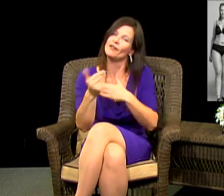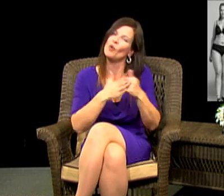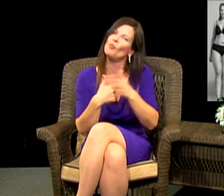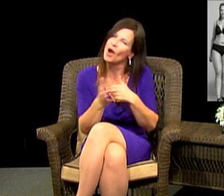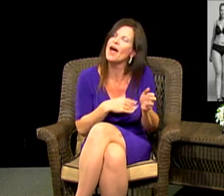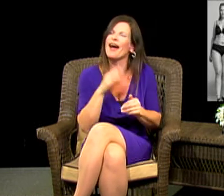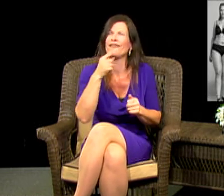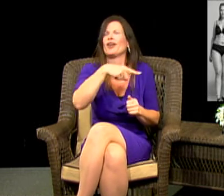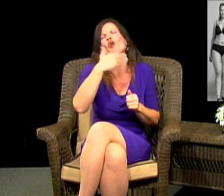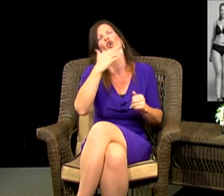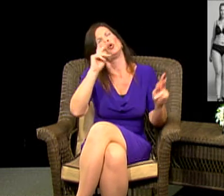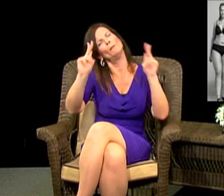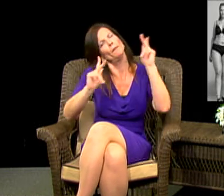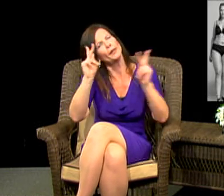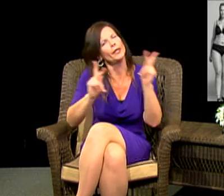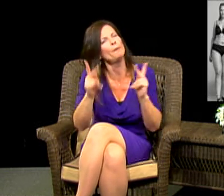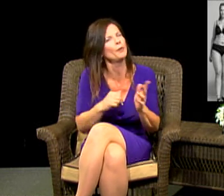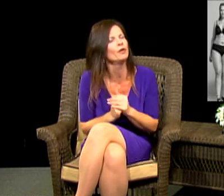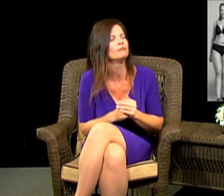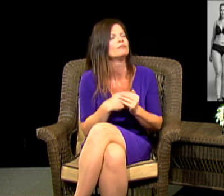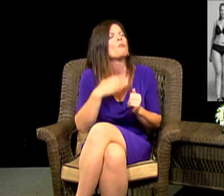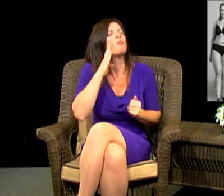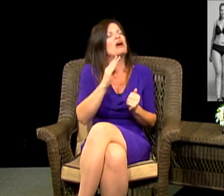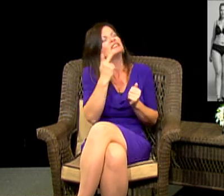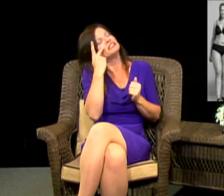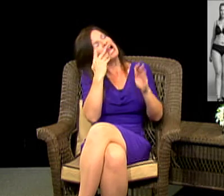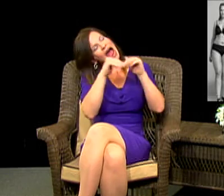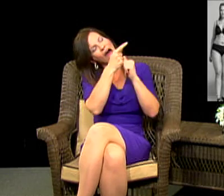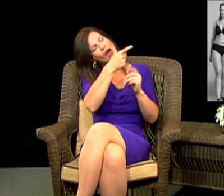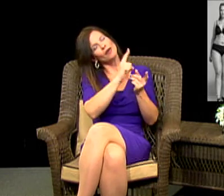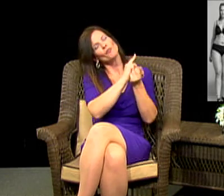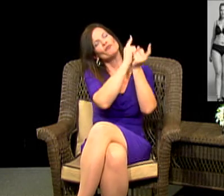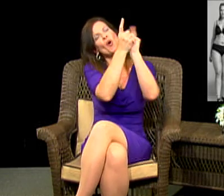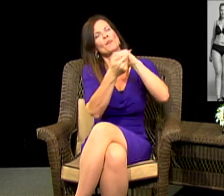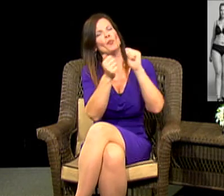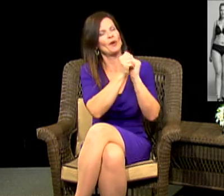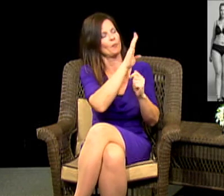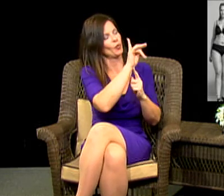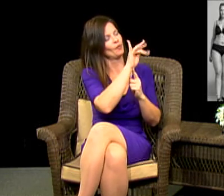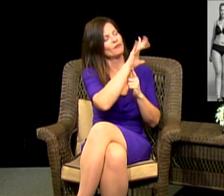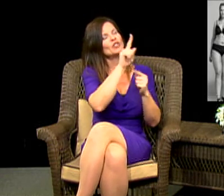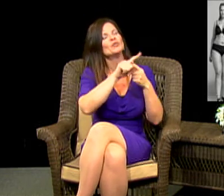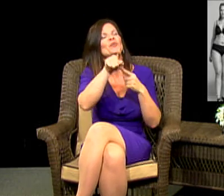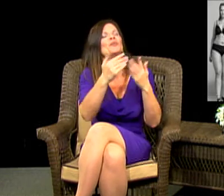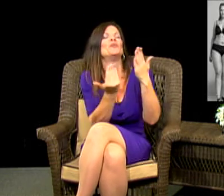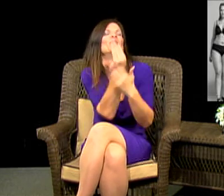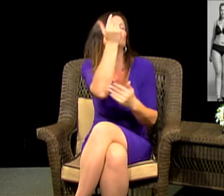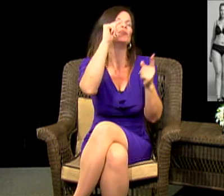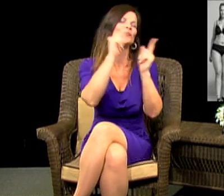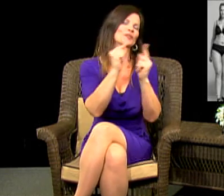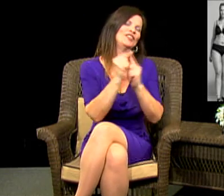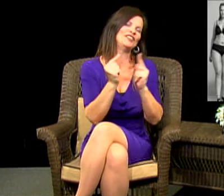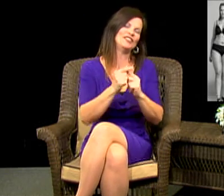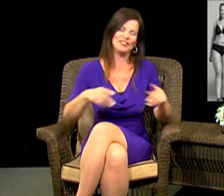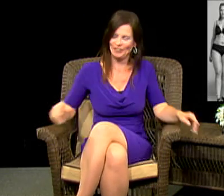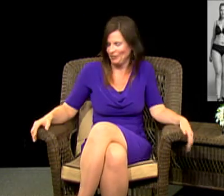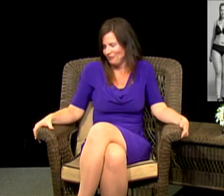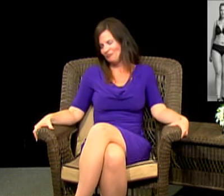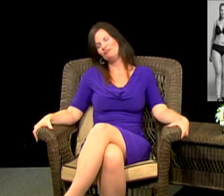known that this is something that people we still care about, and that image of perfect beauty should be broken